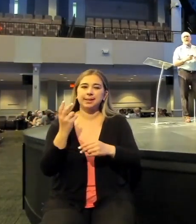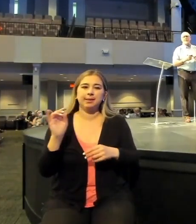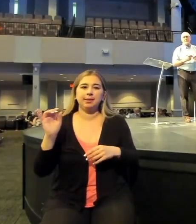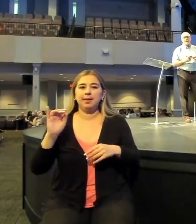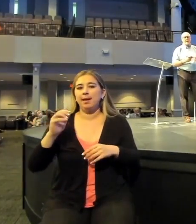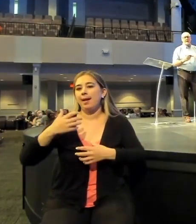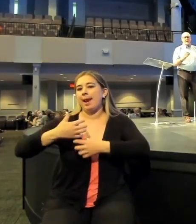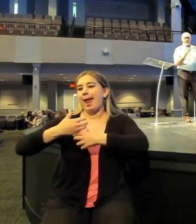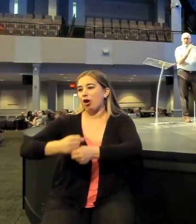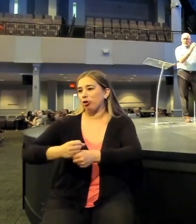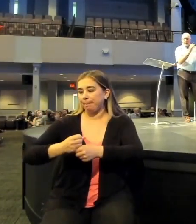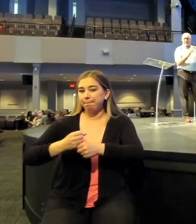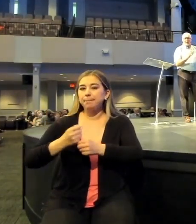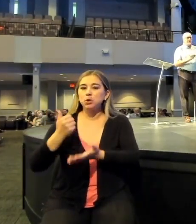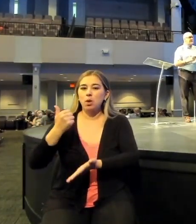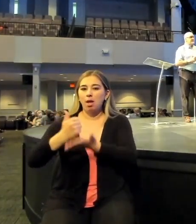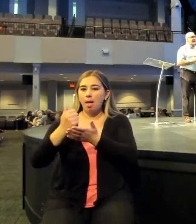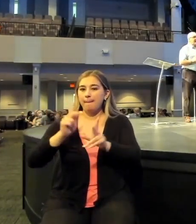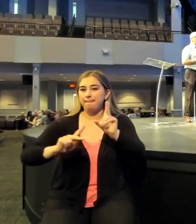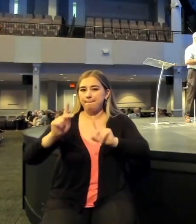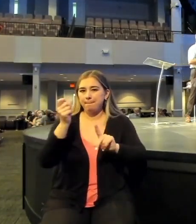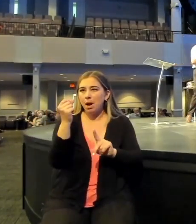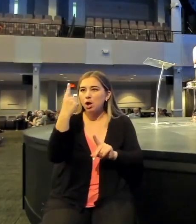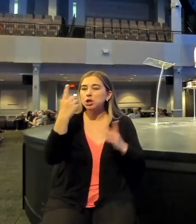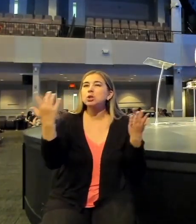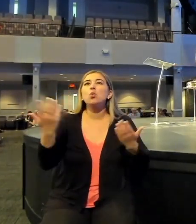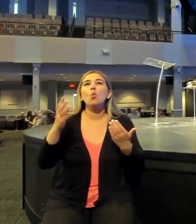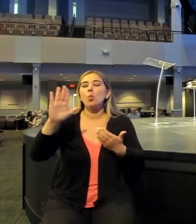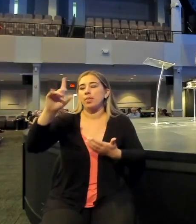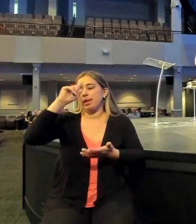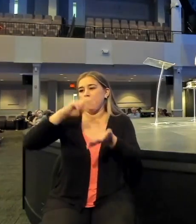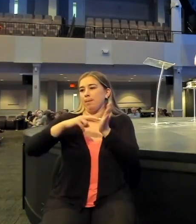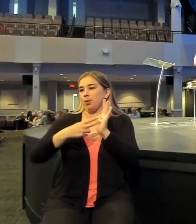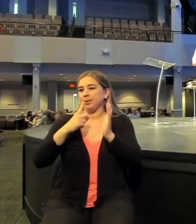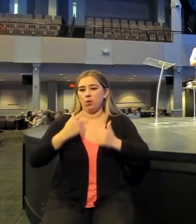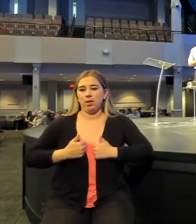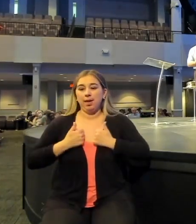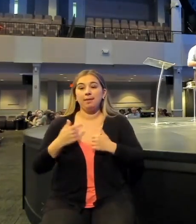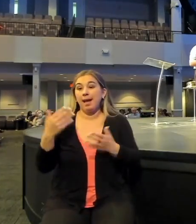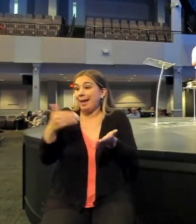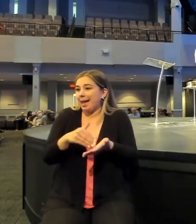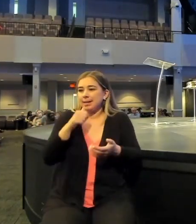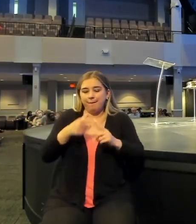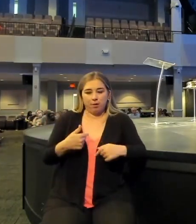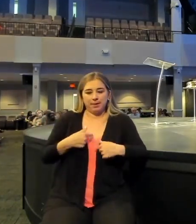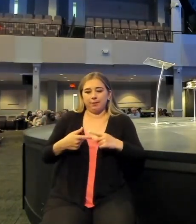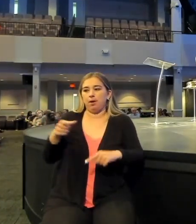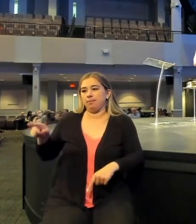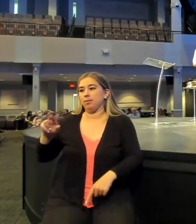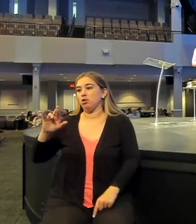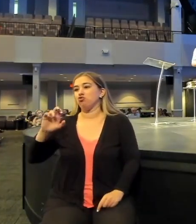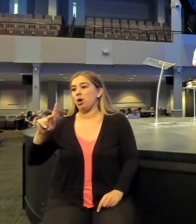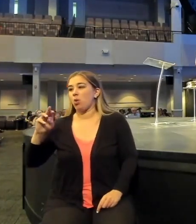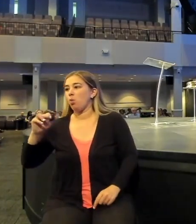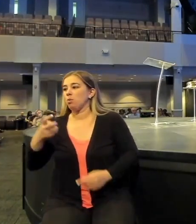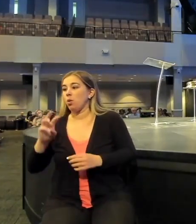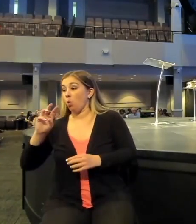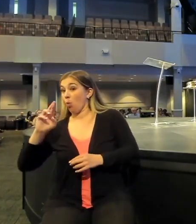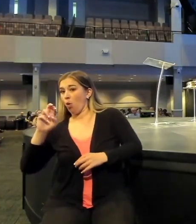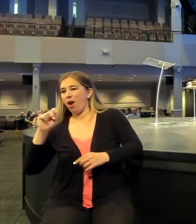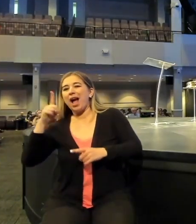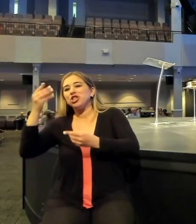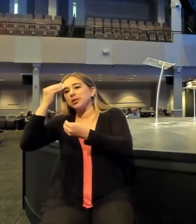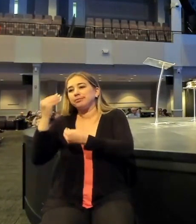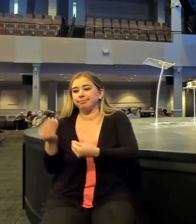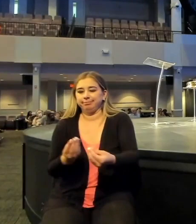actually an acronym, to help people understand their life purpose. So this is not for me, it's from Rick Warren. I'm just passing it along to you. I'm just